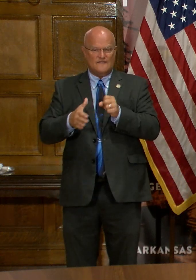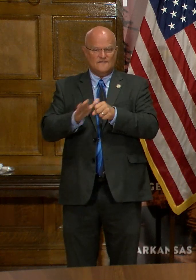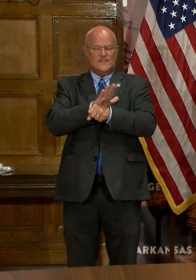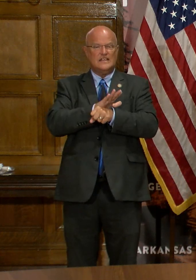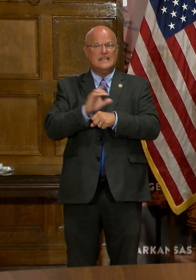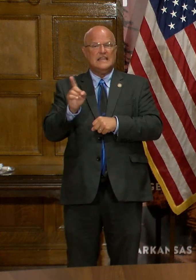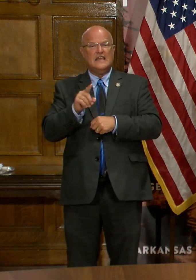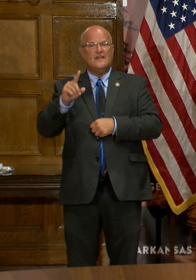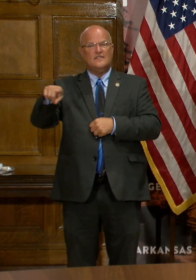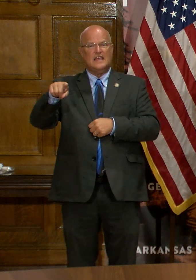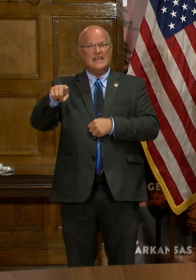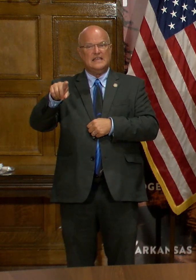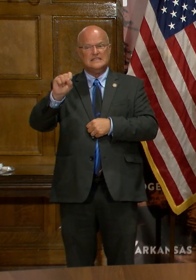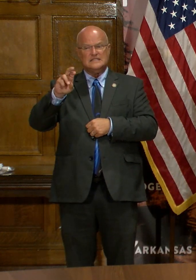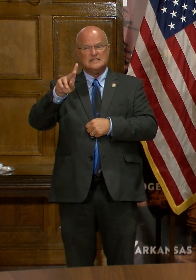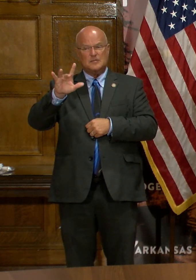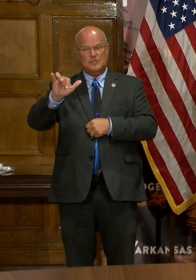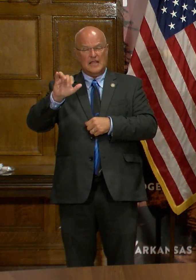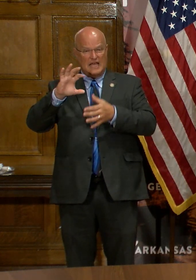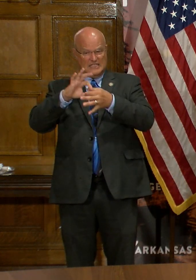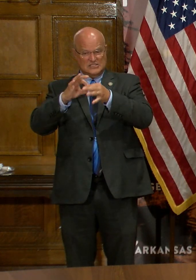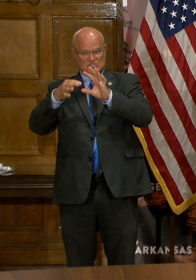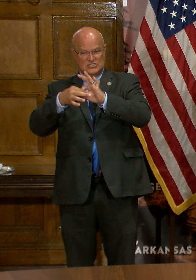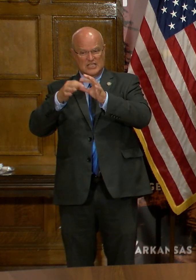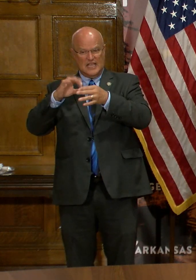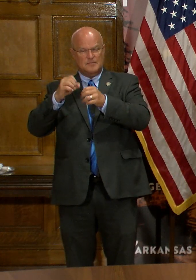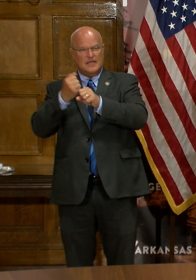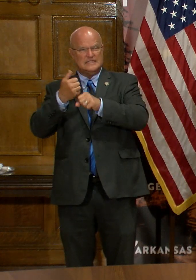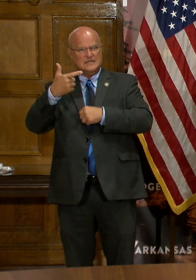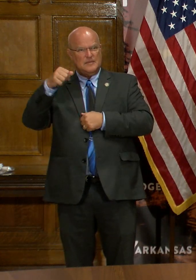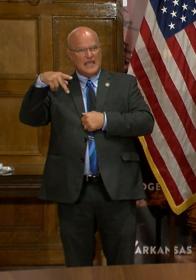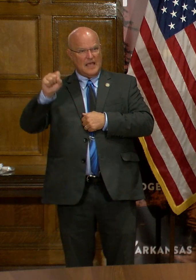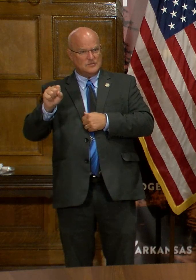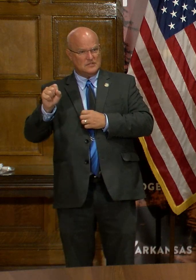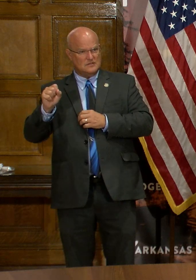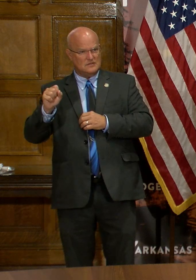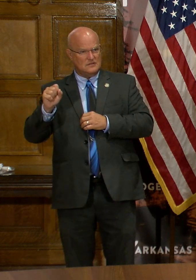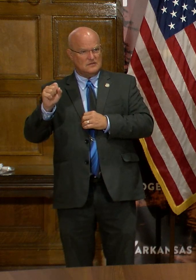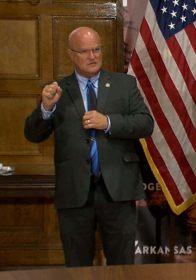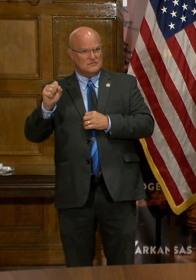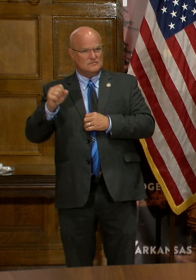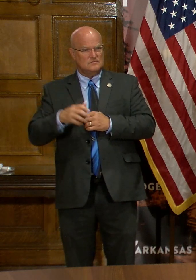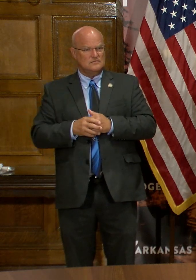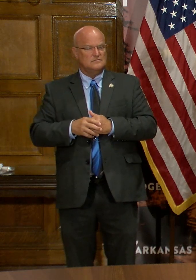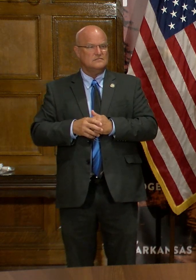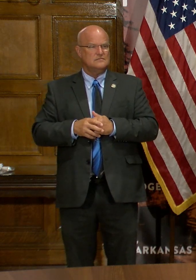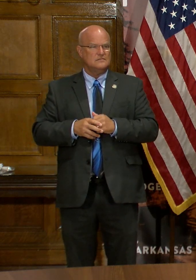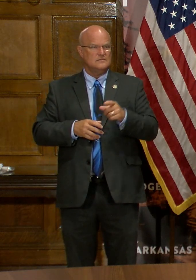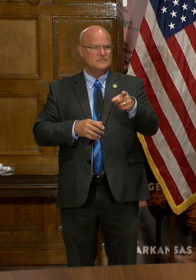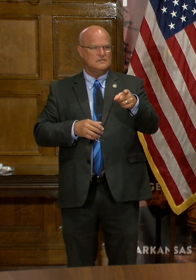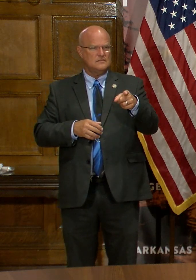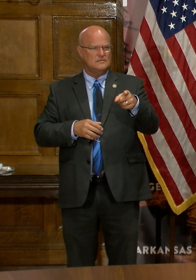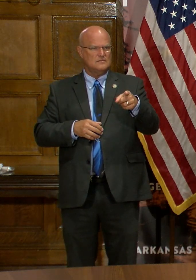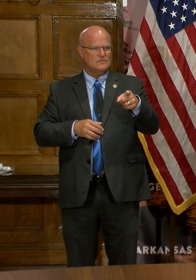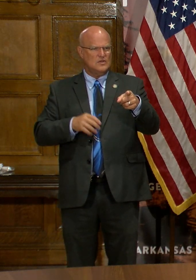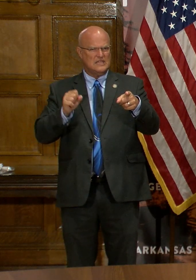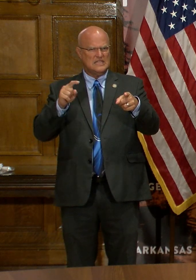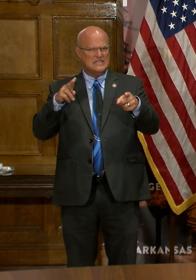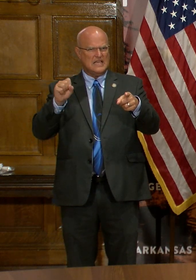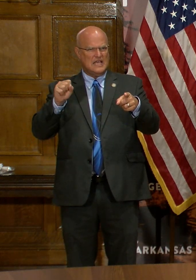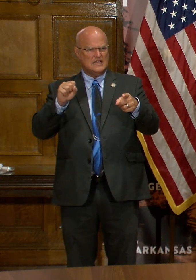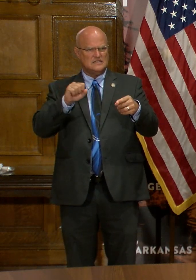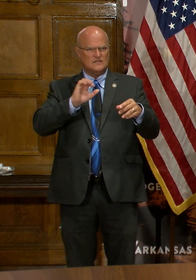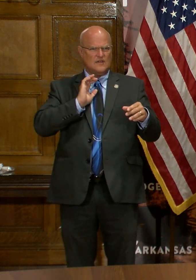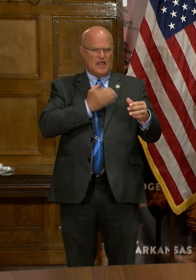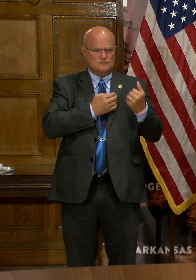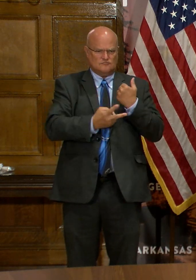in wherever maybe the supply chain created some gaps for them. So I guess what is the status of the